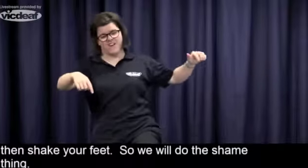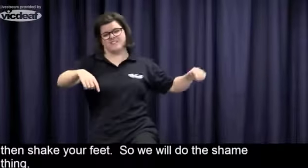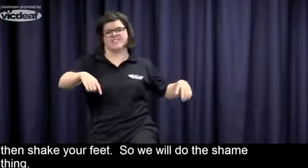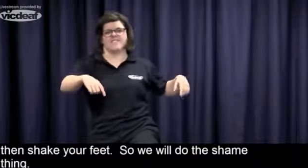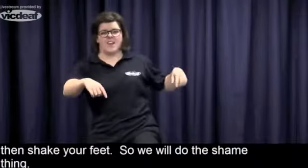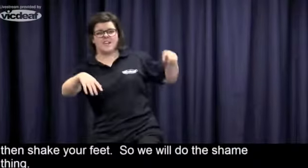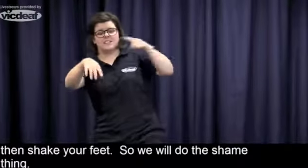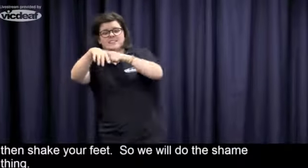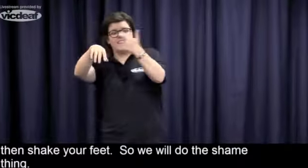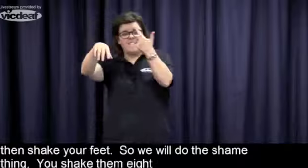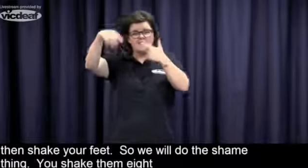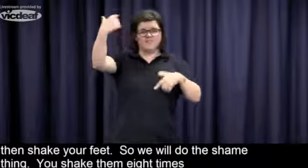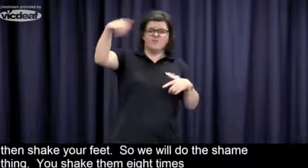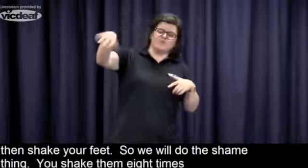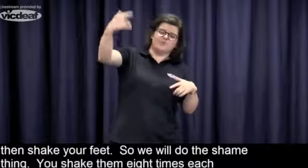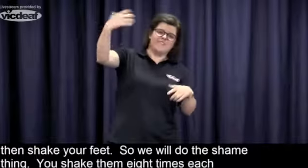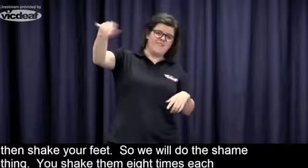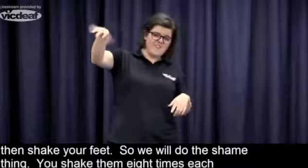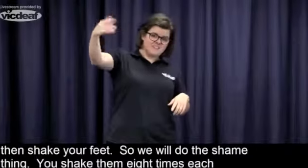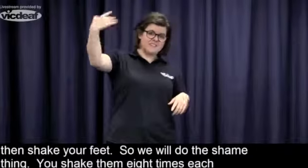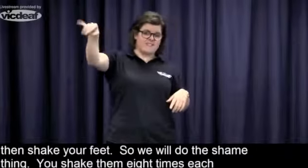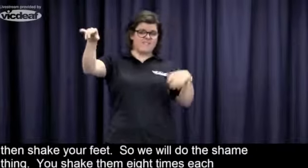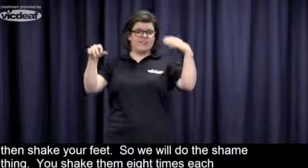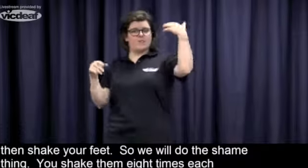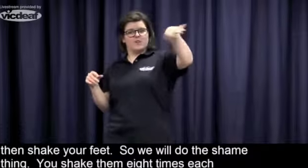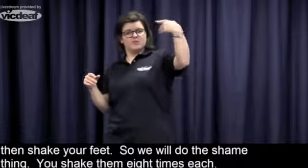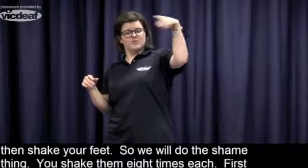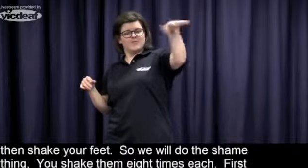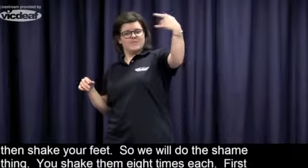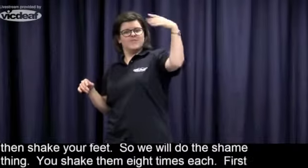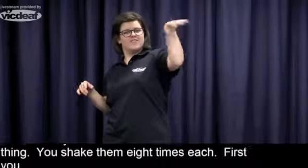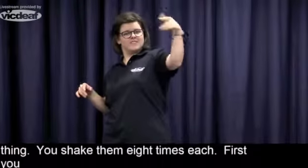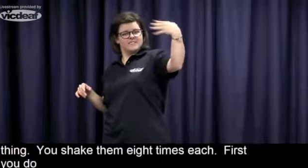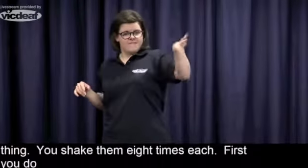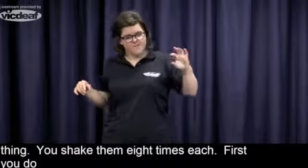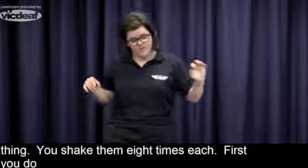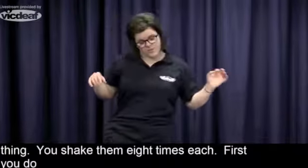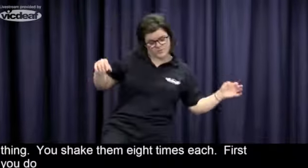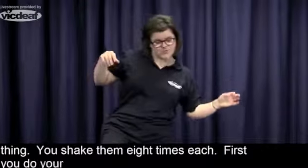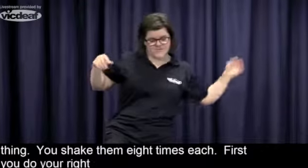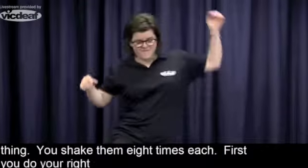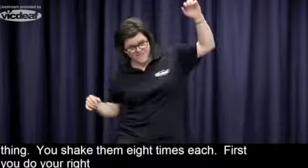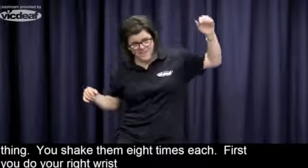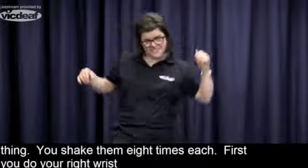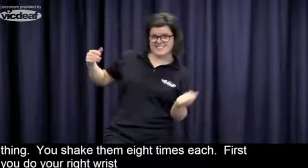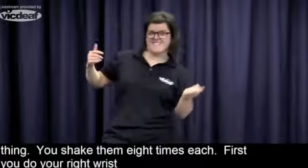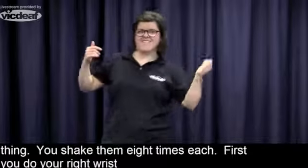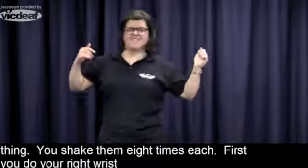So first of all, you do your right wrist, then your left wrist, your right foot, then your left foot, and then you go and do it again, but